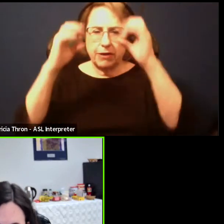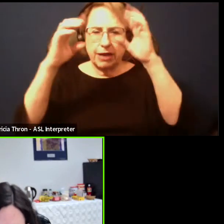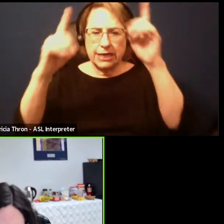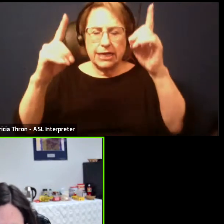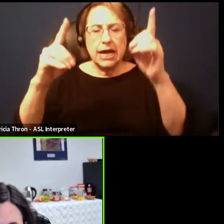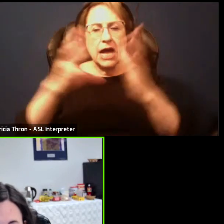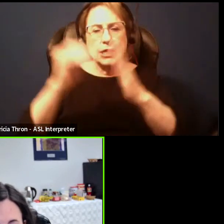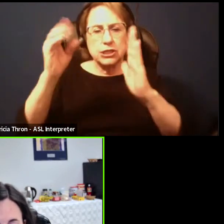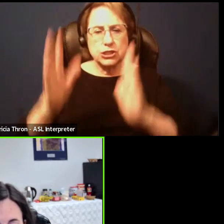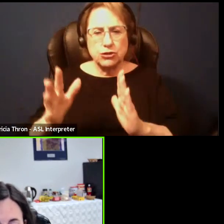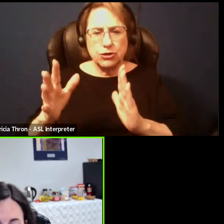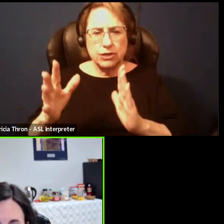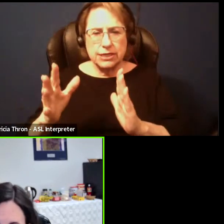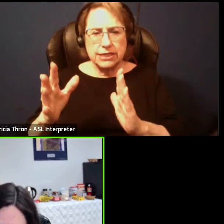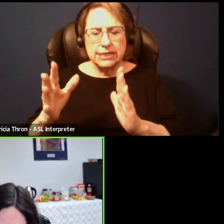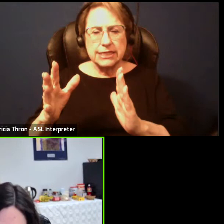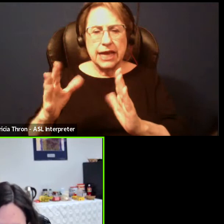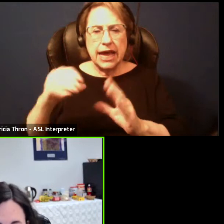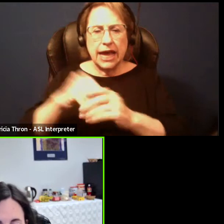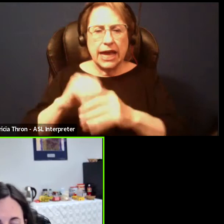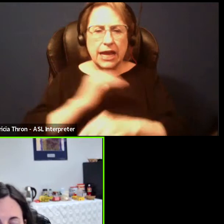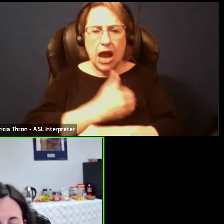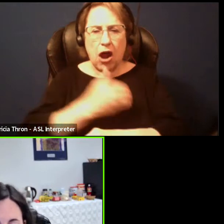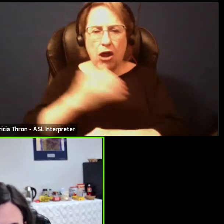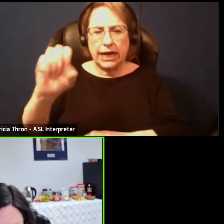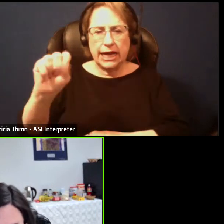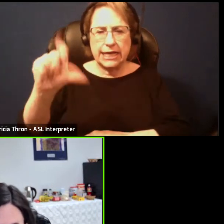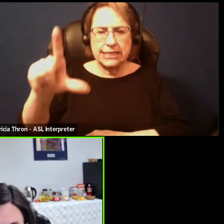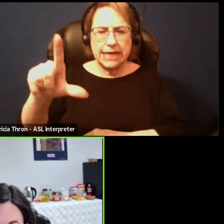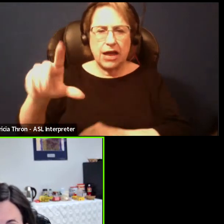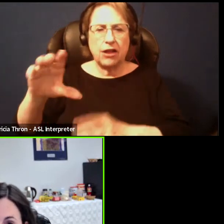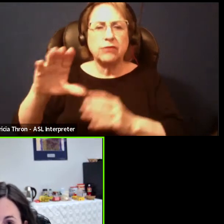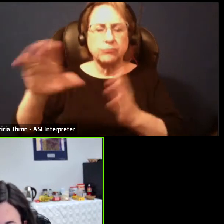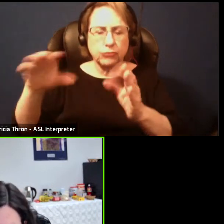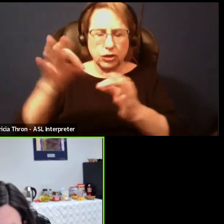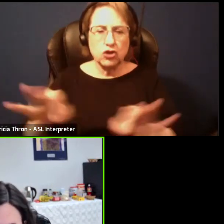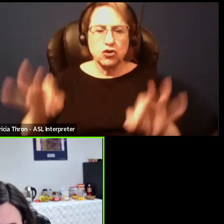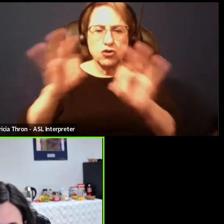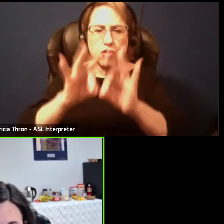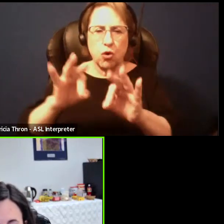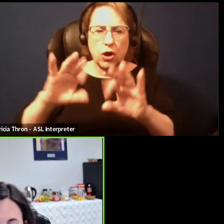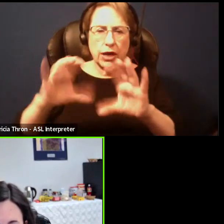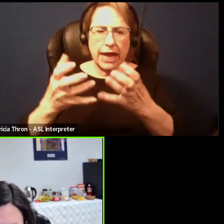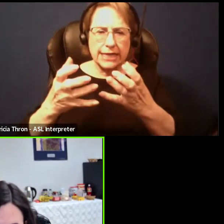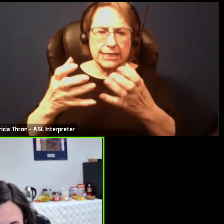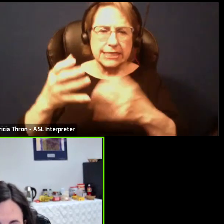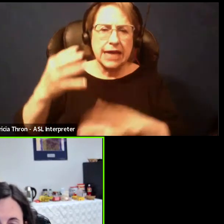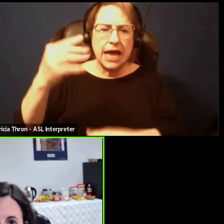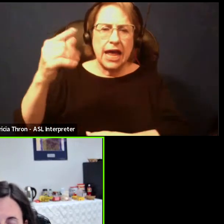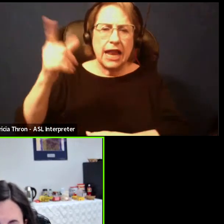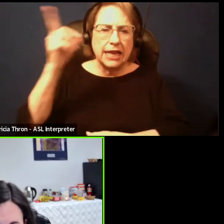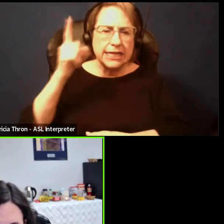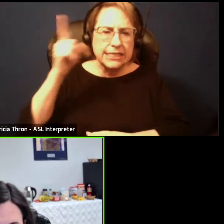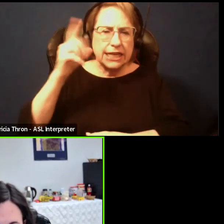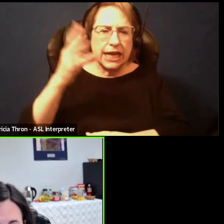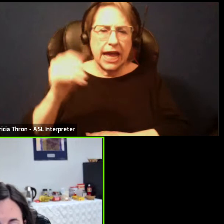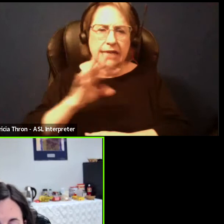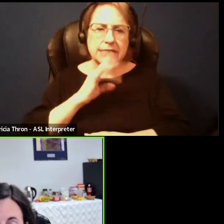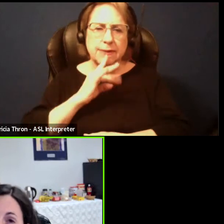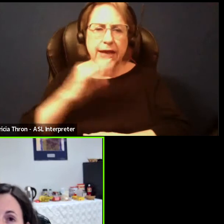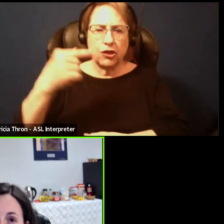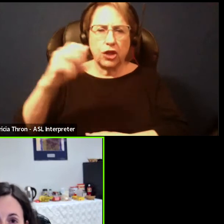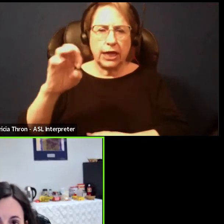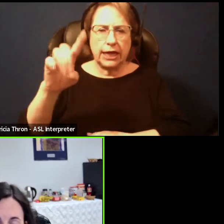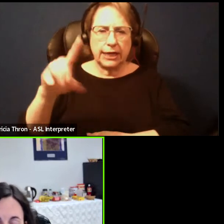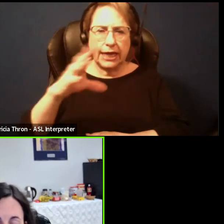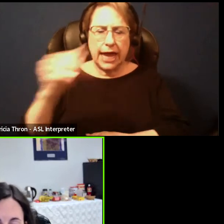programs, so the ESL core classes, ESL listening and speaking, GED or high school diploma courses, citizenship, and career